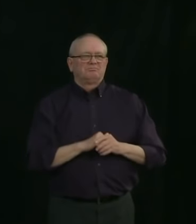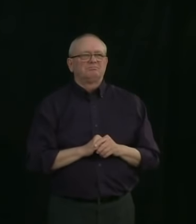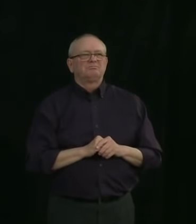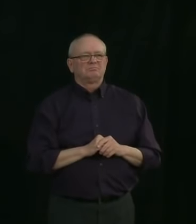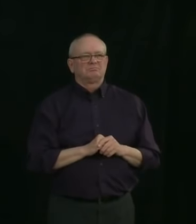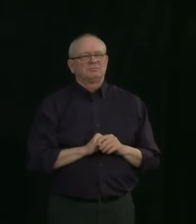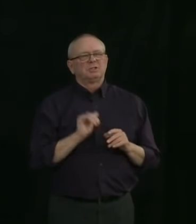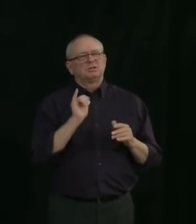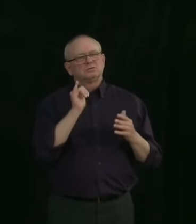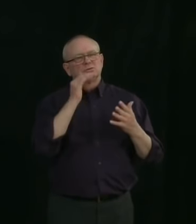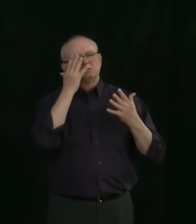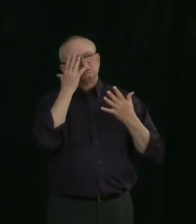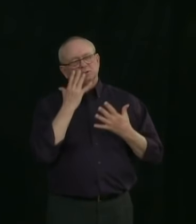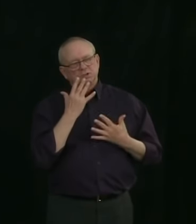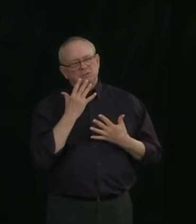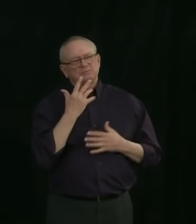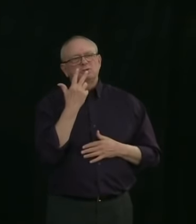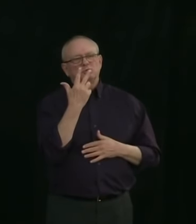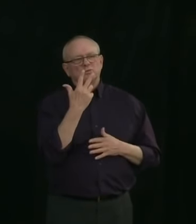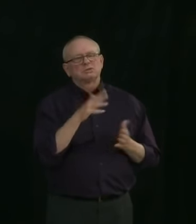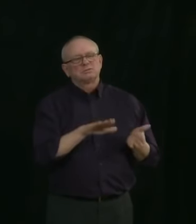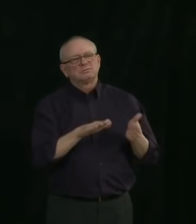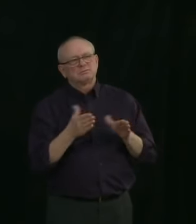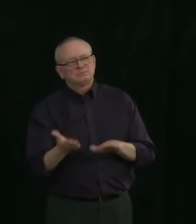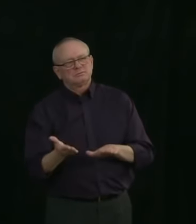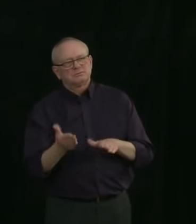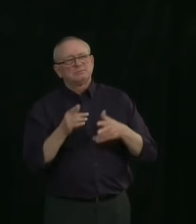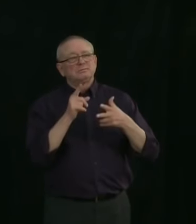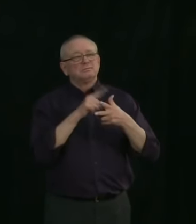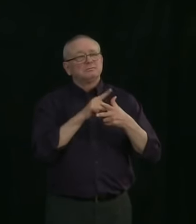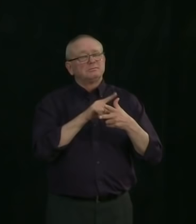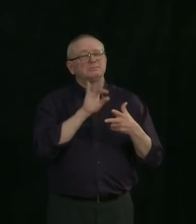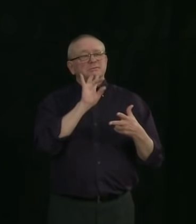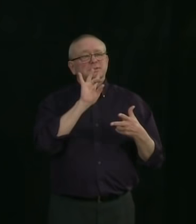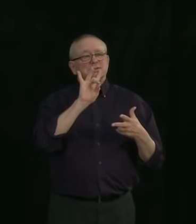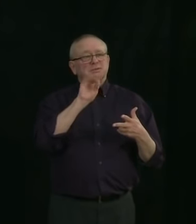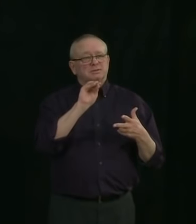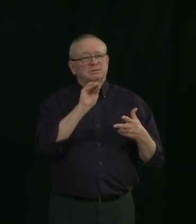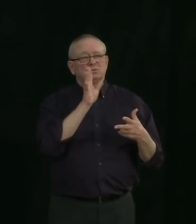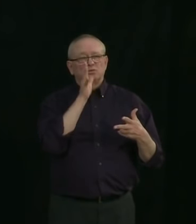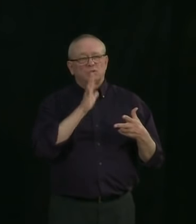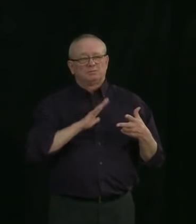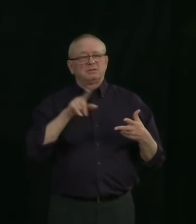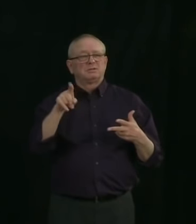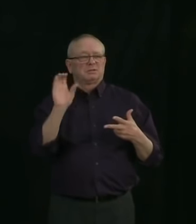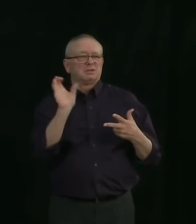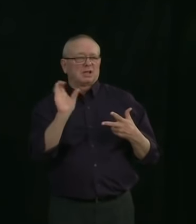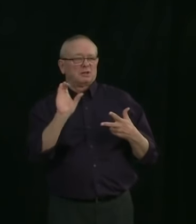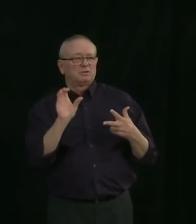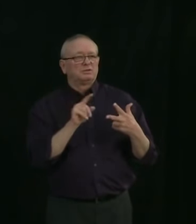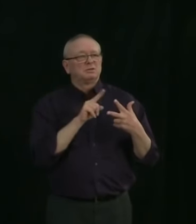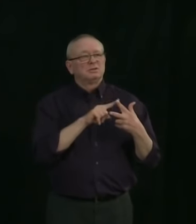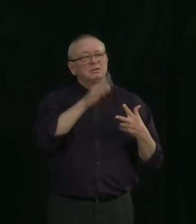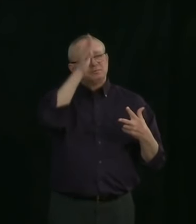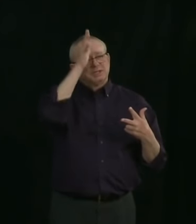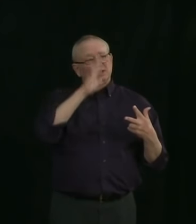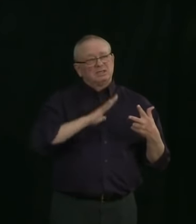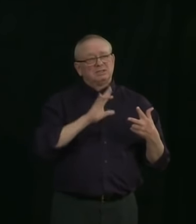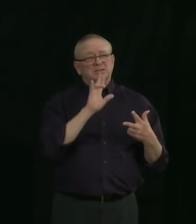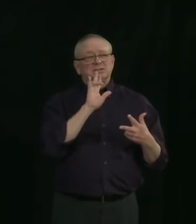in her 80s in Calgary zone, a man in his 70s in Edmonton zone, and a woman in her 60s in Calgary